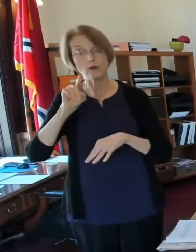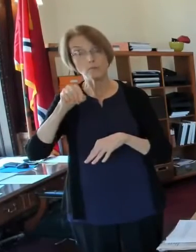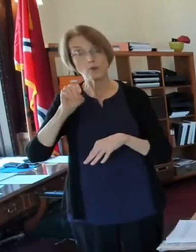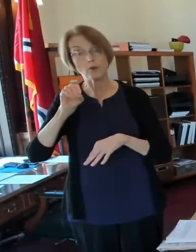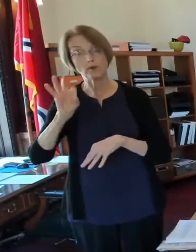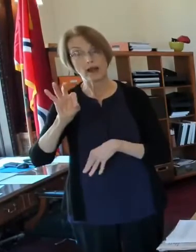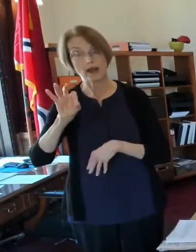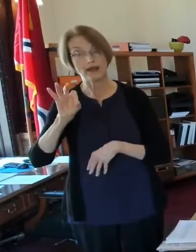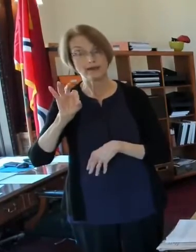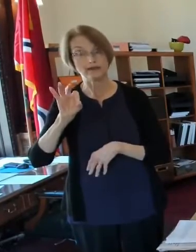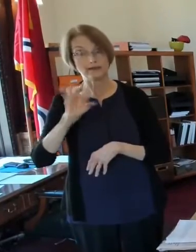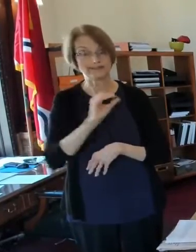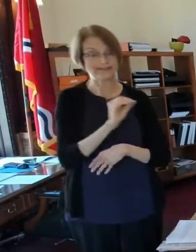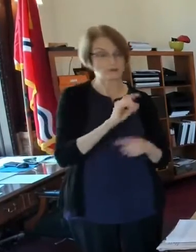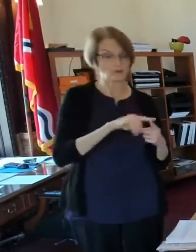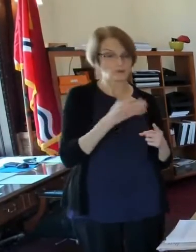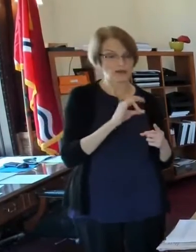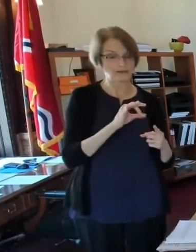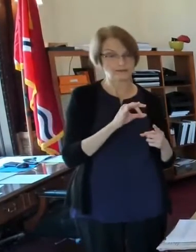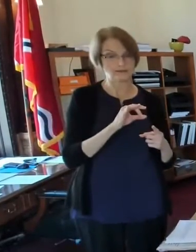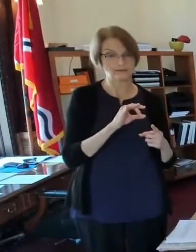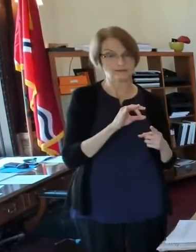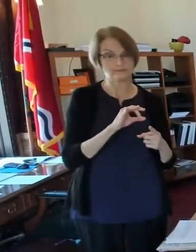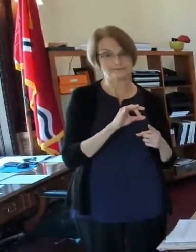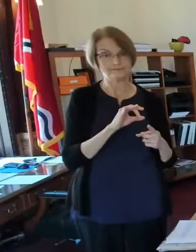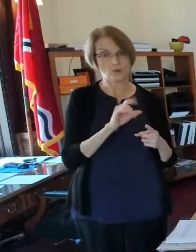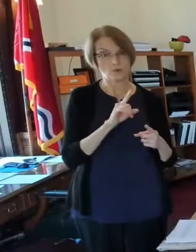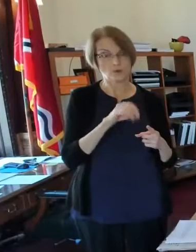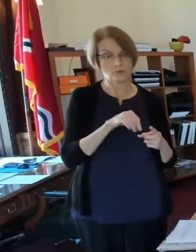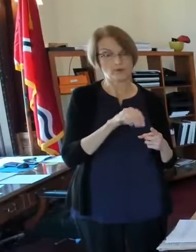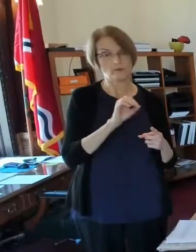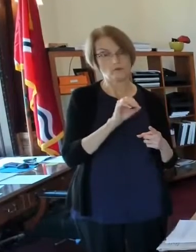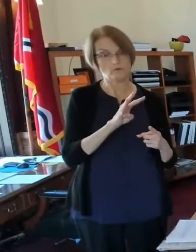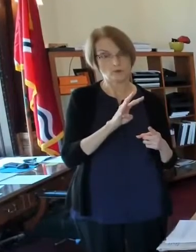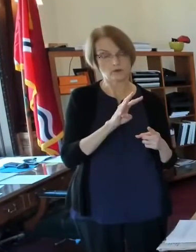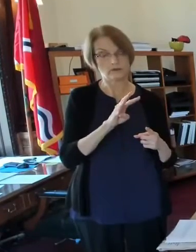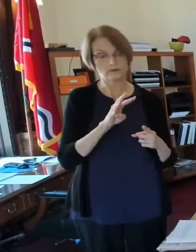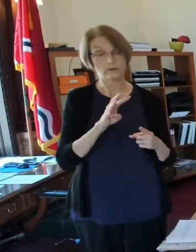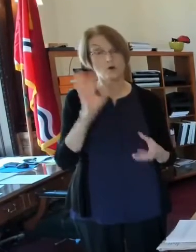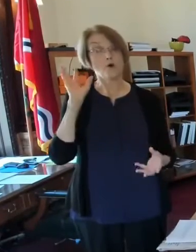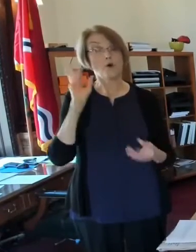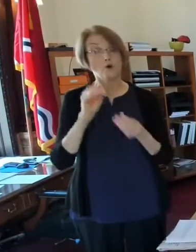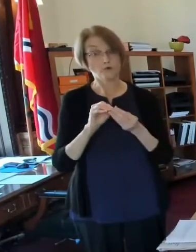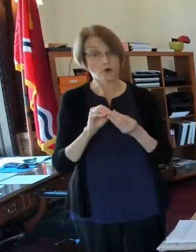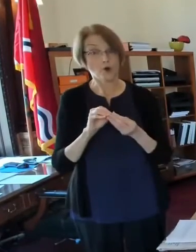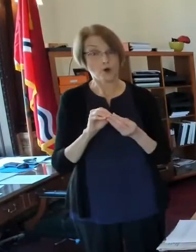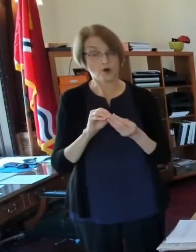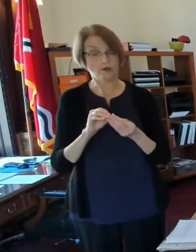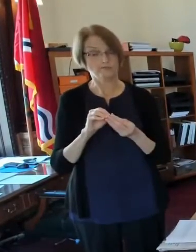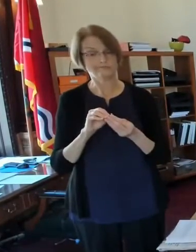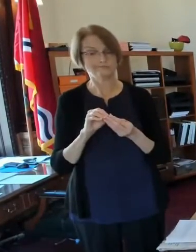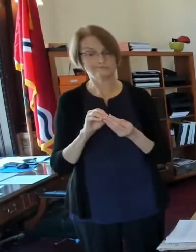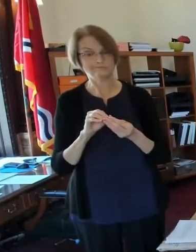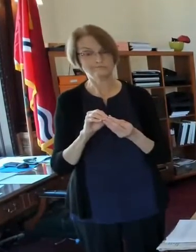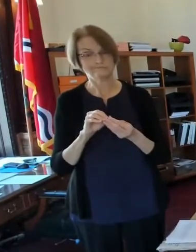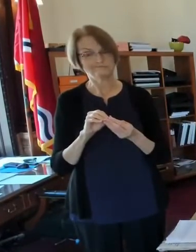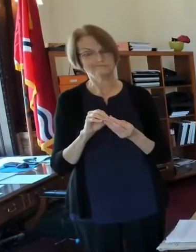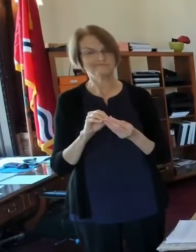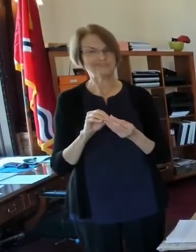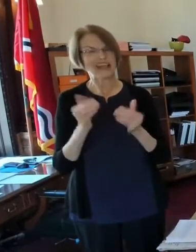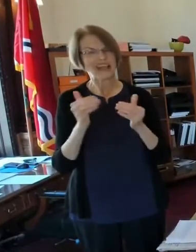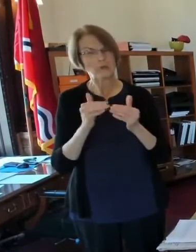and 0 to 19, 1.04. So our overall positivity factor has been about one.